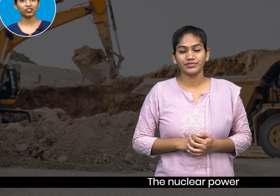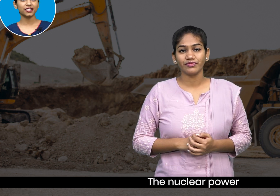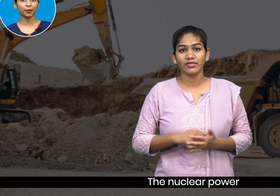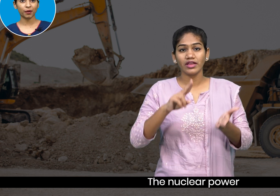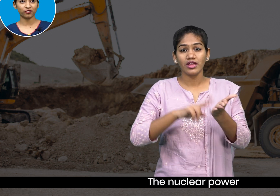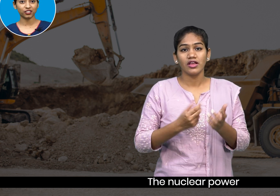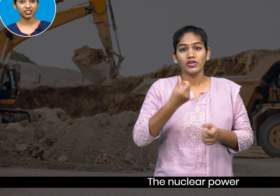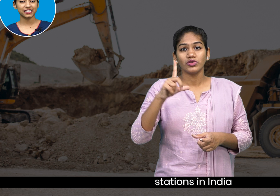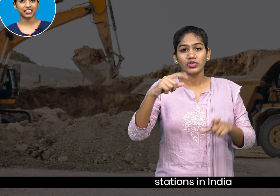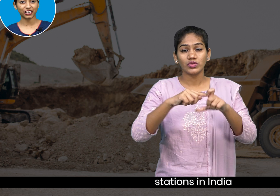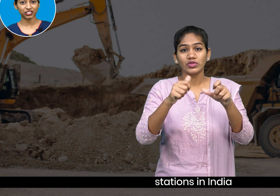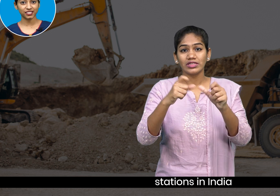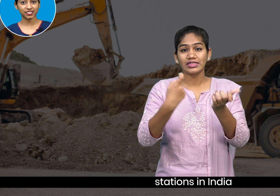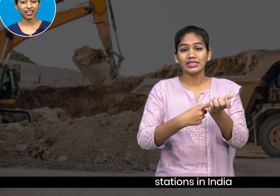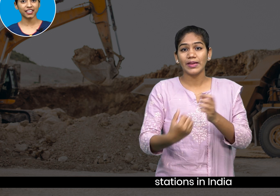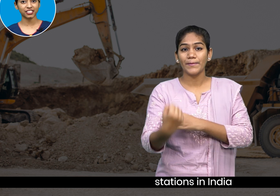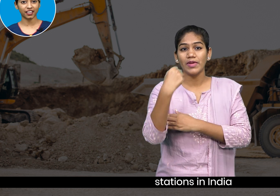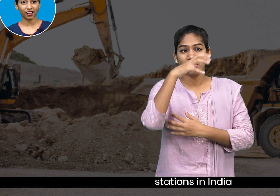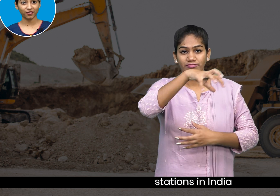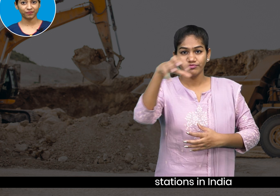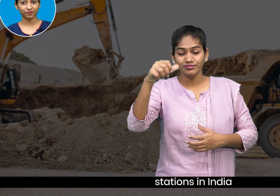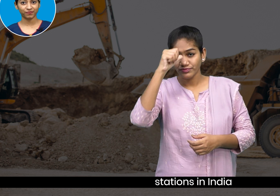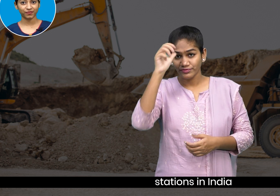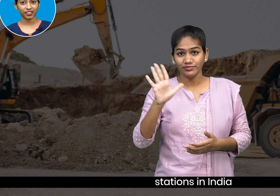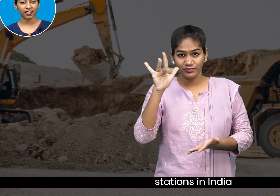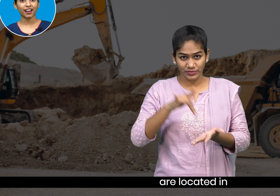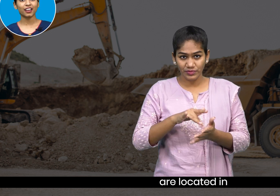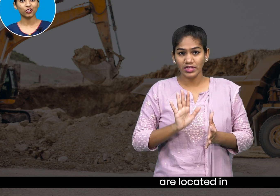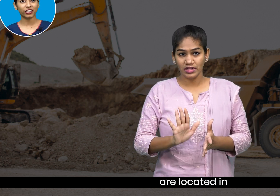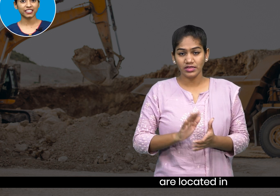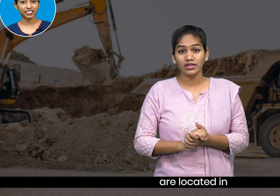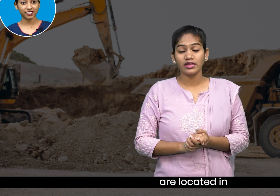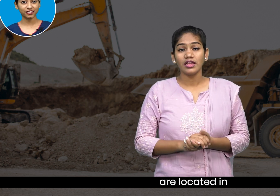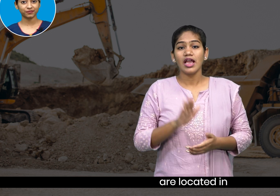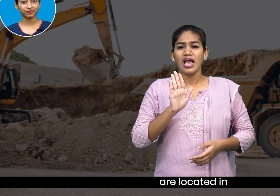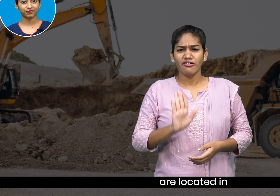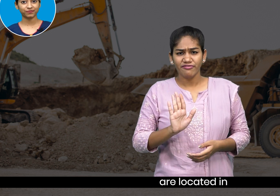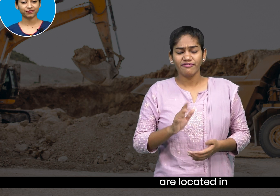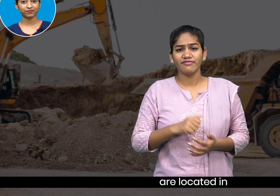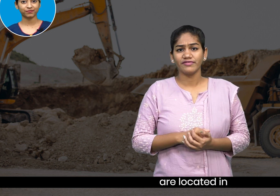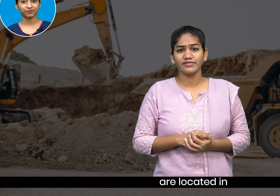The nuclear power stations in India are located in